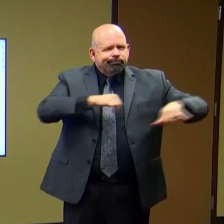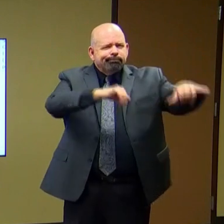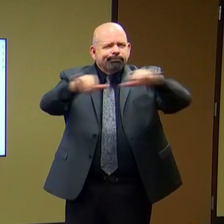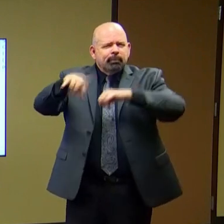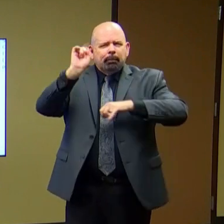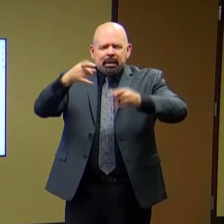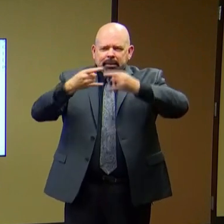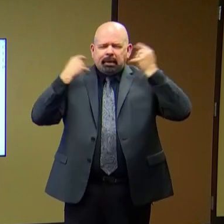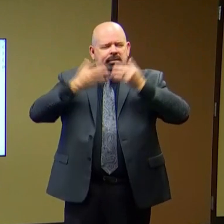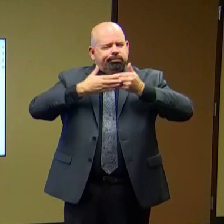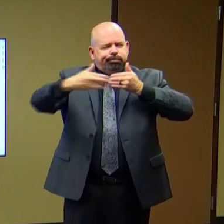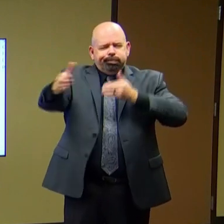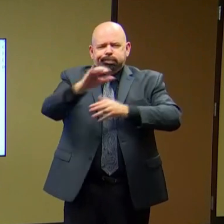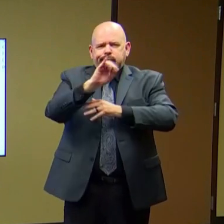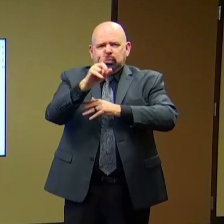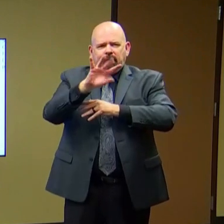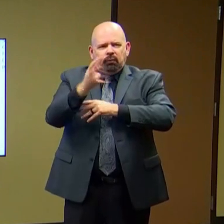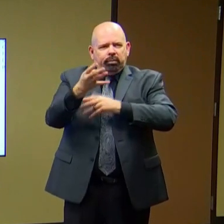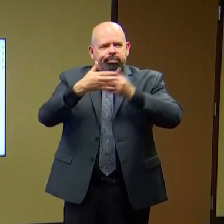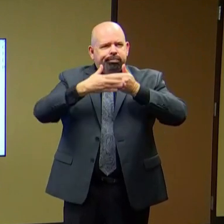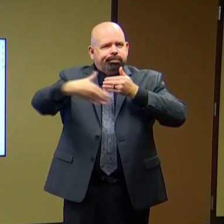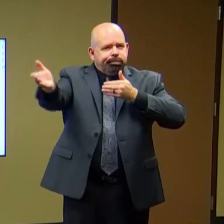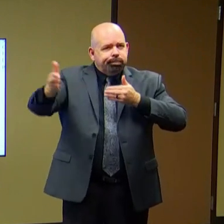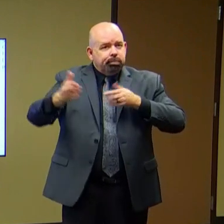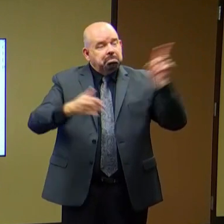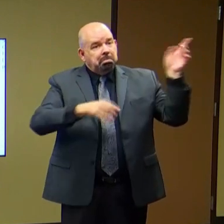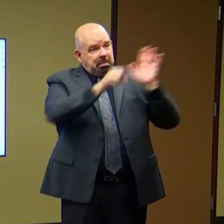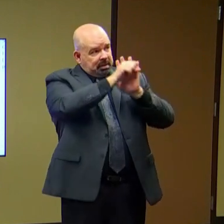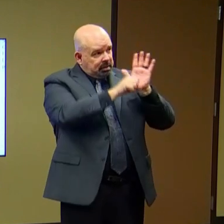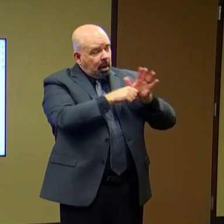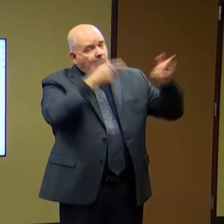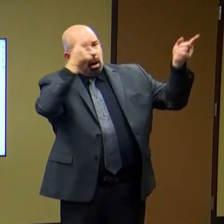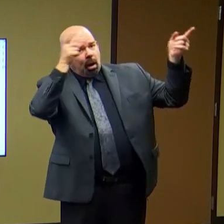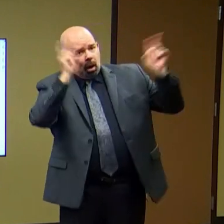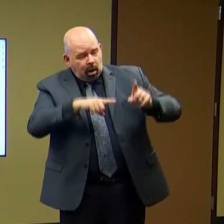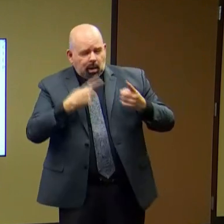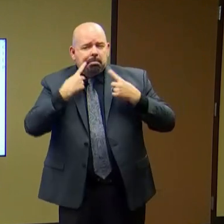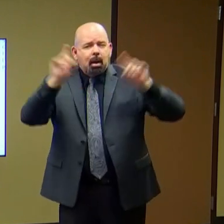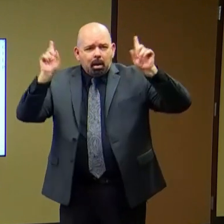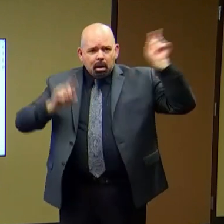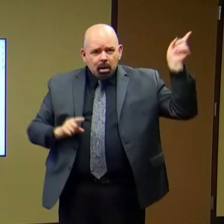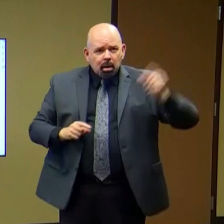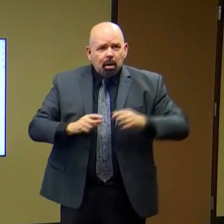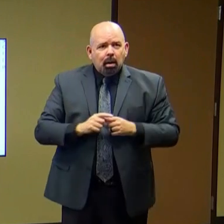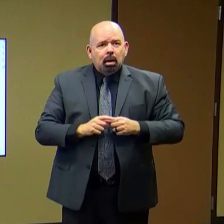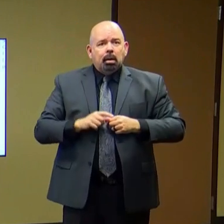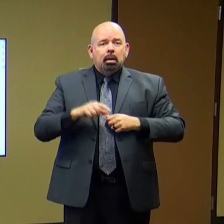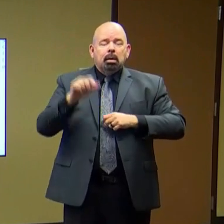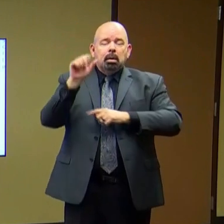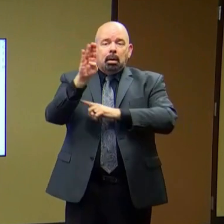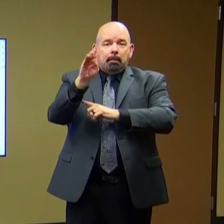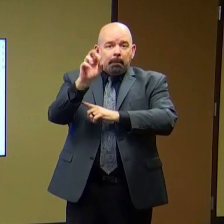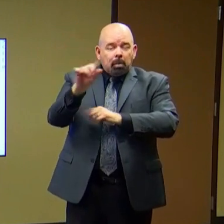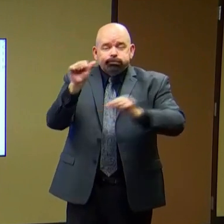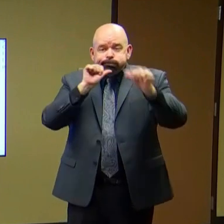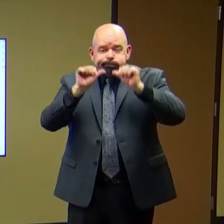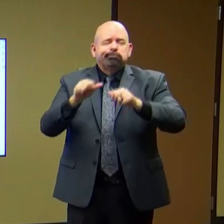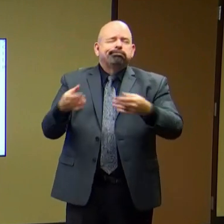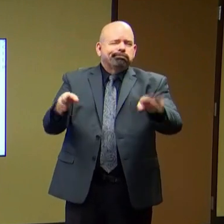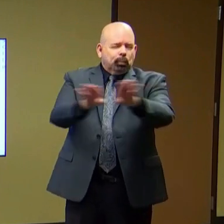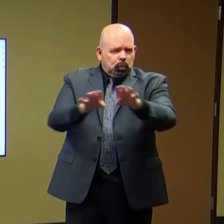state issued the universal masking orders, as well as closing the bars. And that's when we saw, after that,